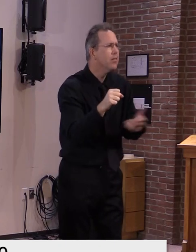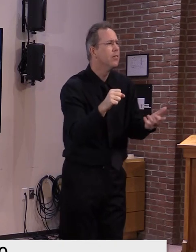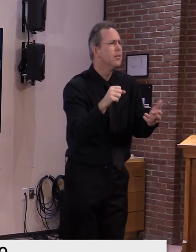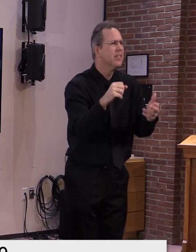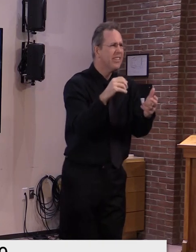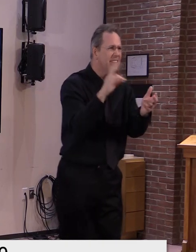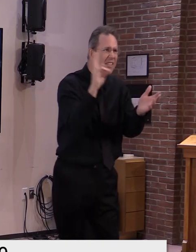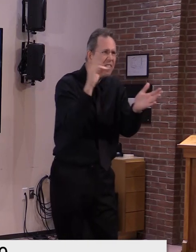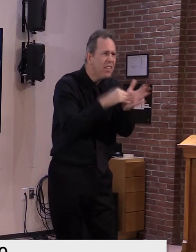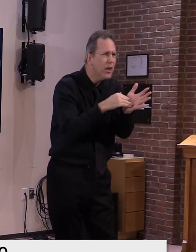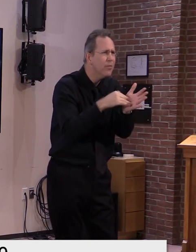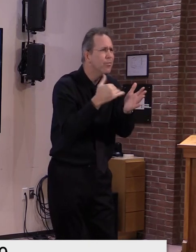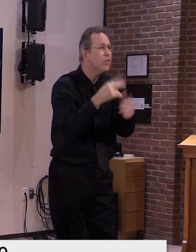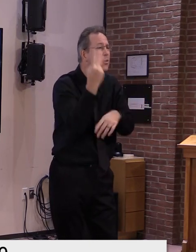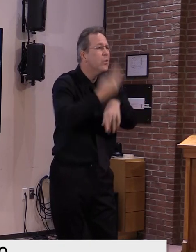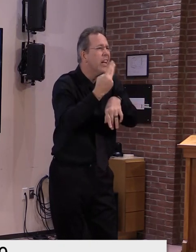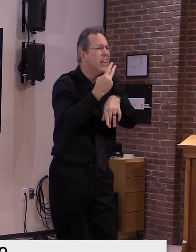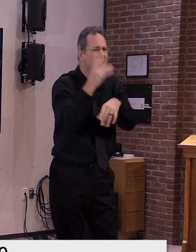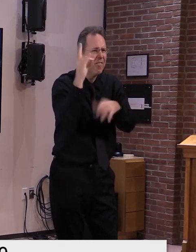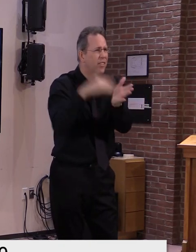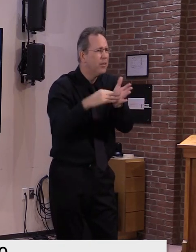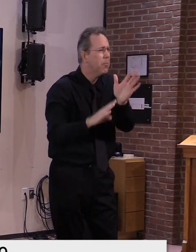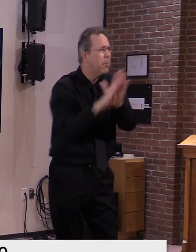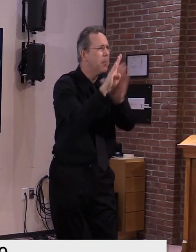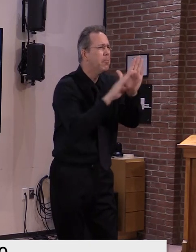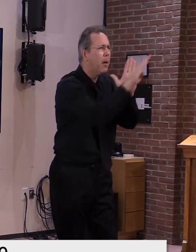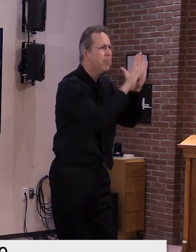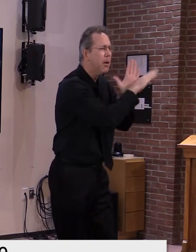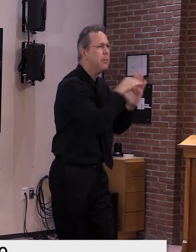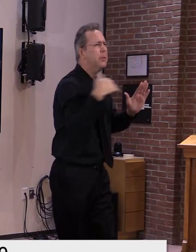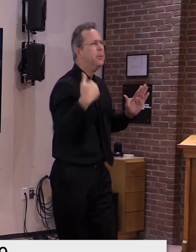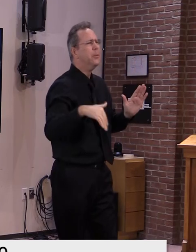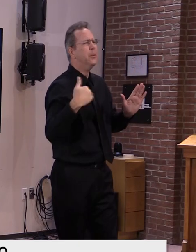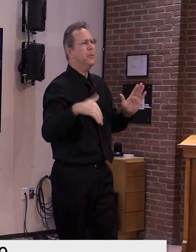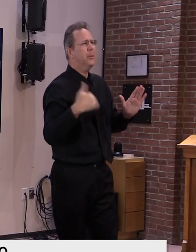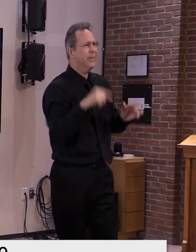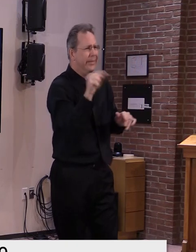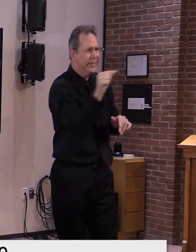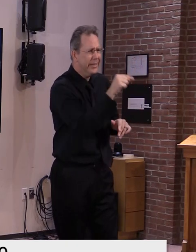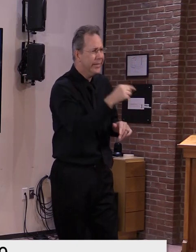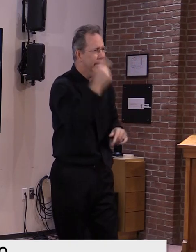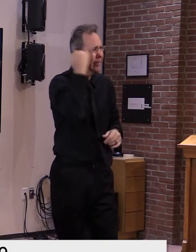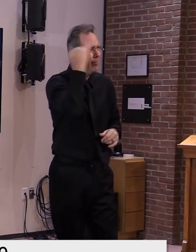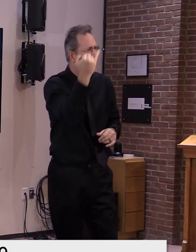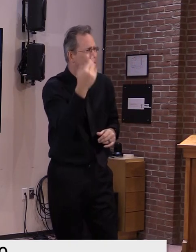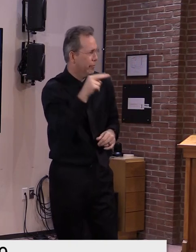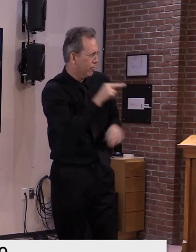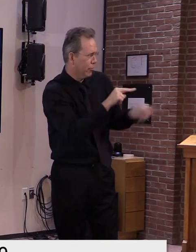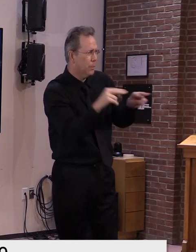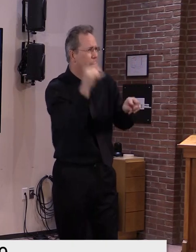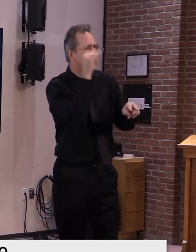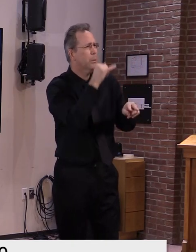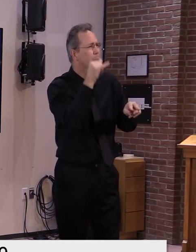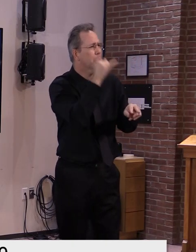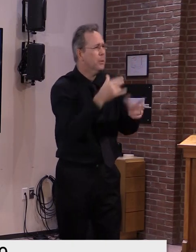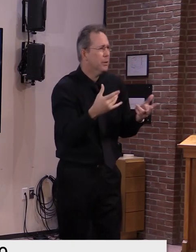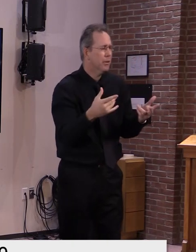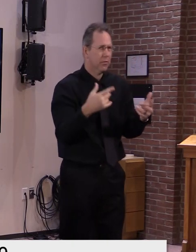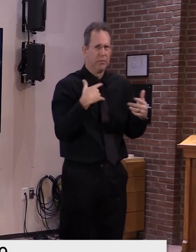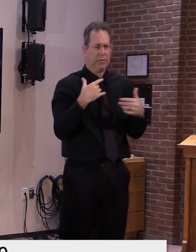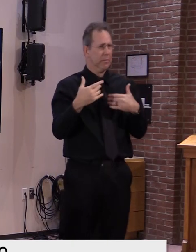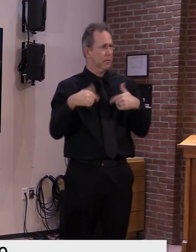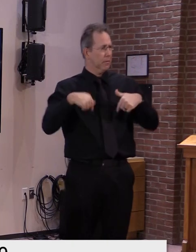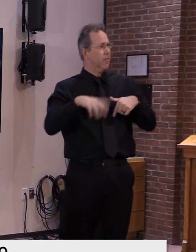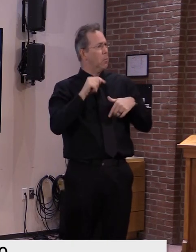2 days. So even if our numbers improve, I remain concerned about how our neighbors